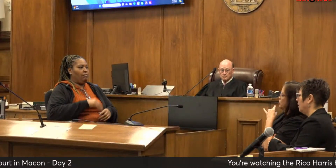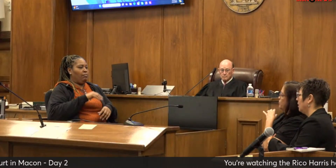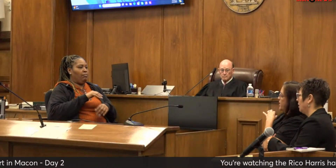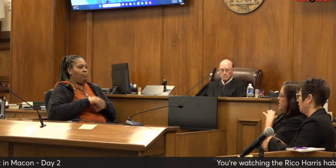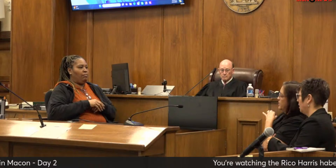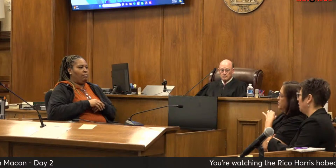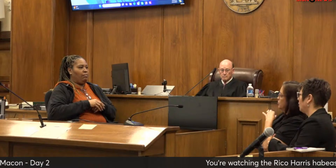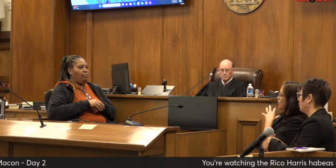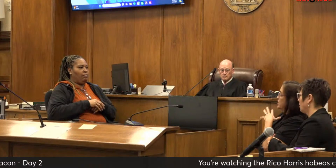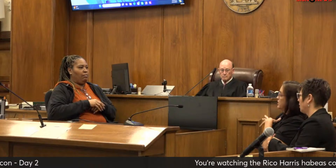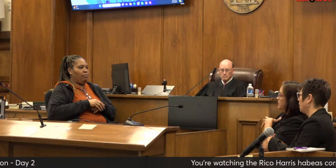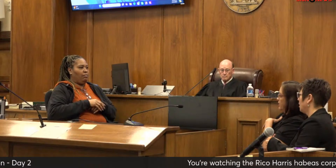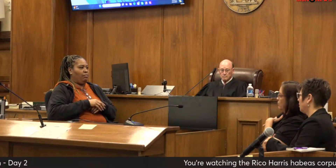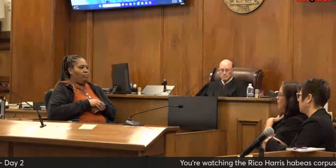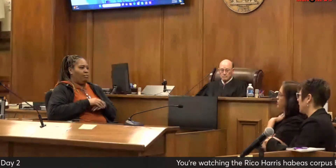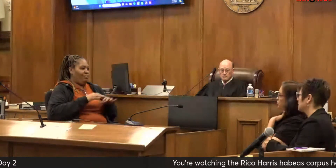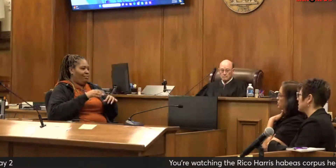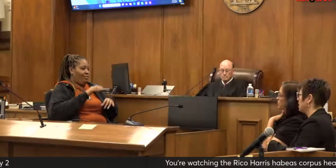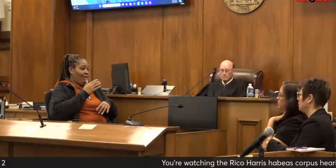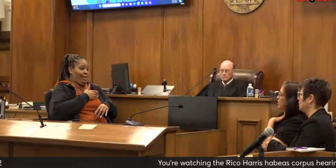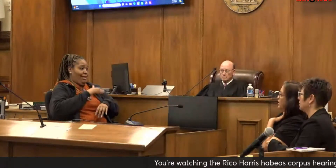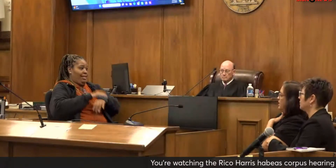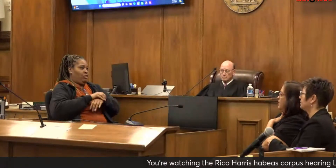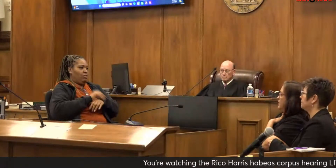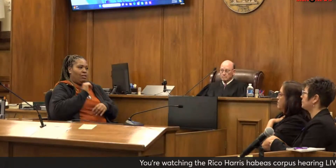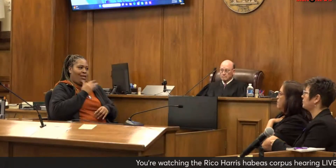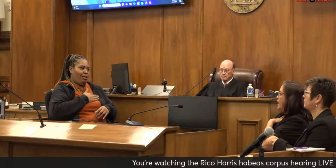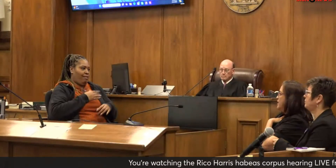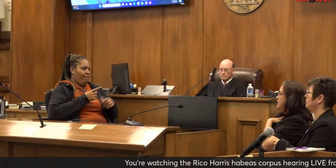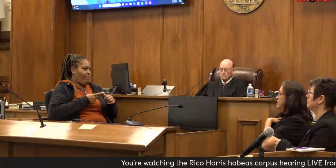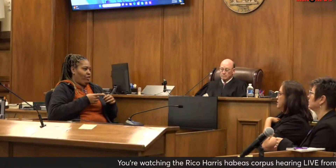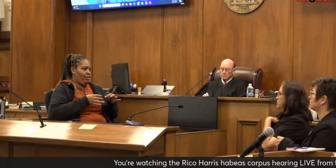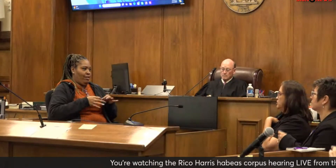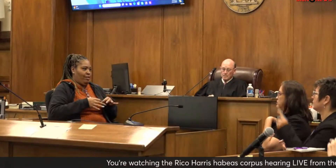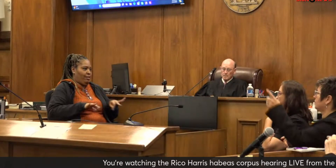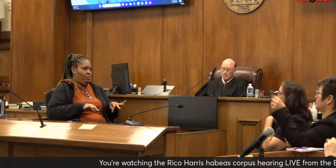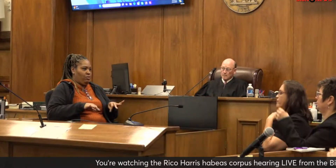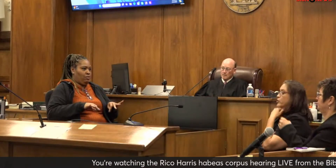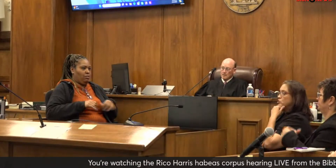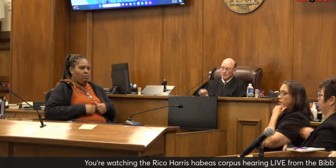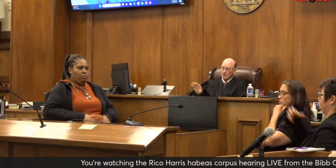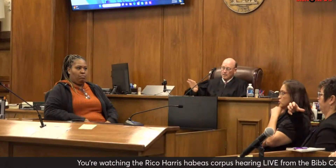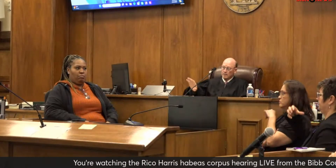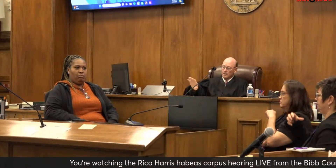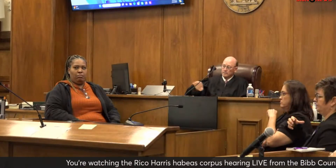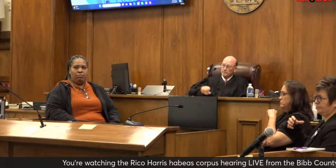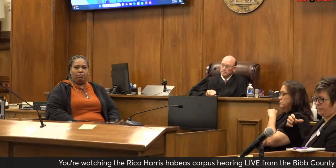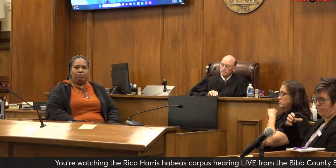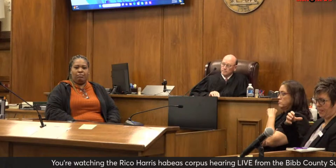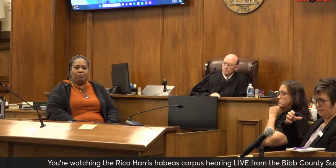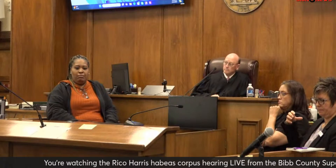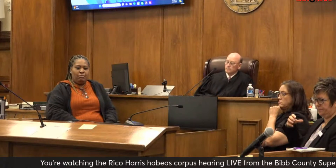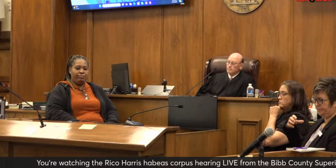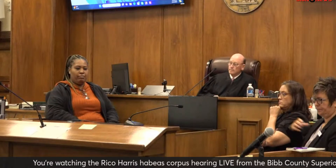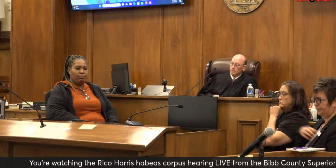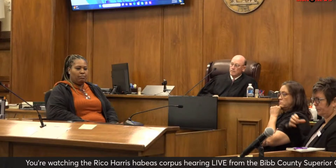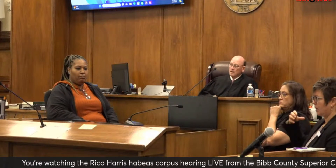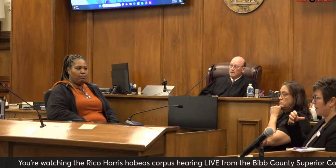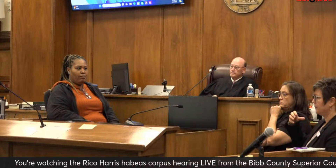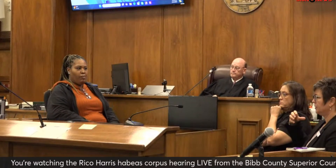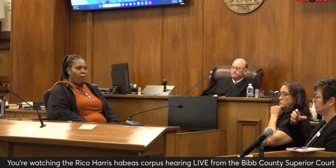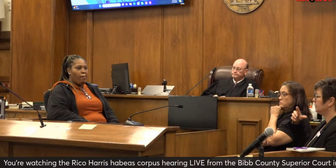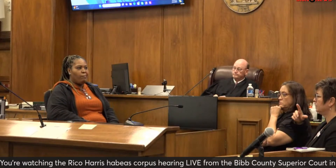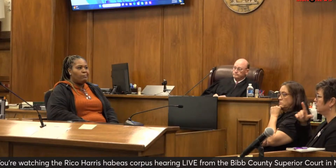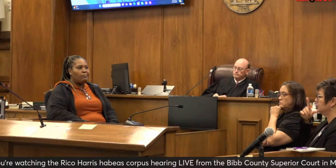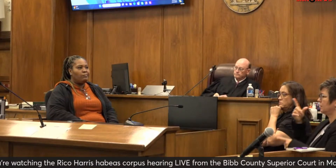or Spanish or any language. Just My English is not my first language. Objection to